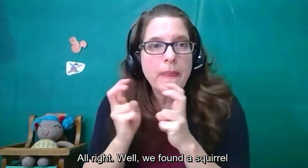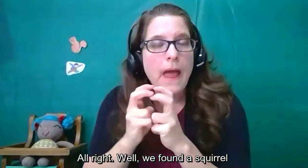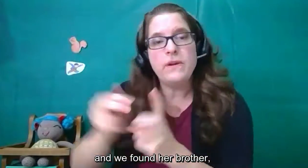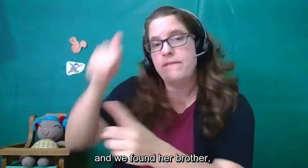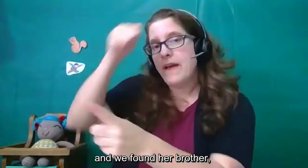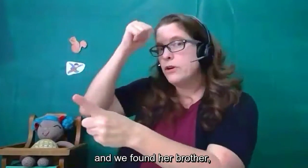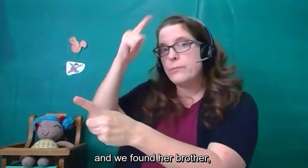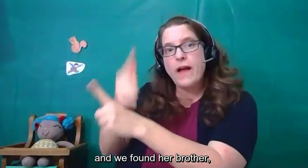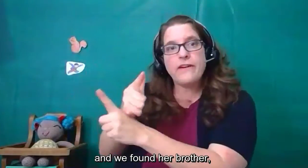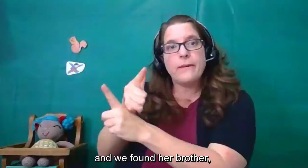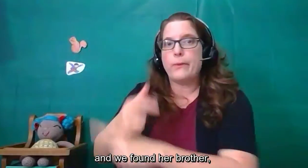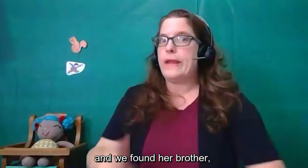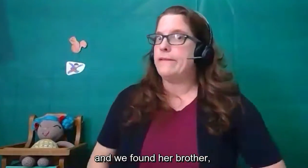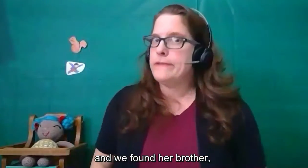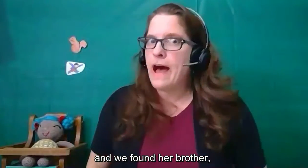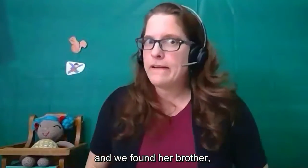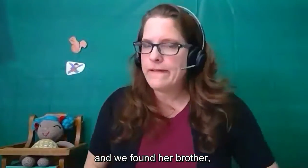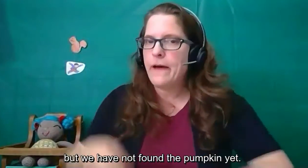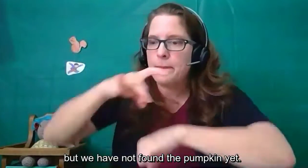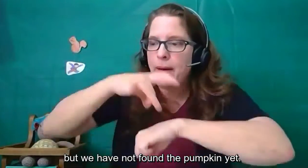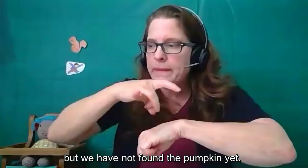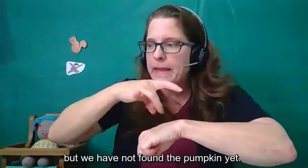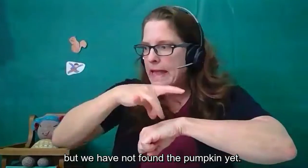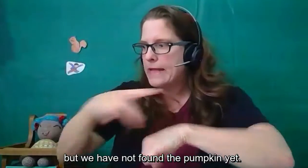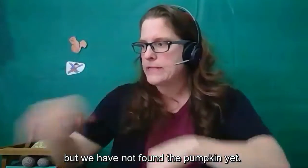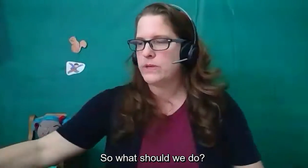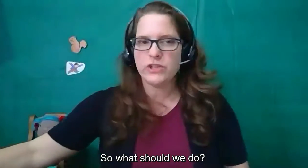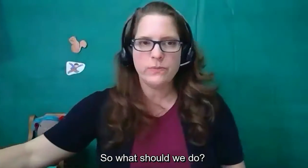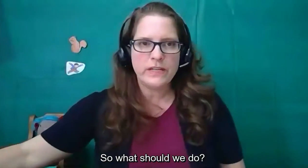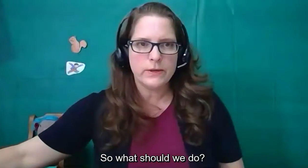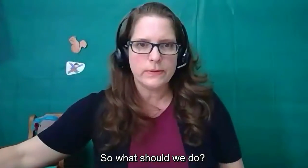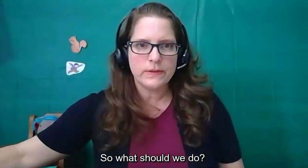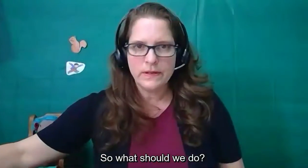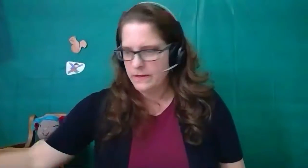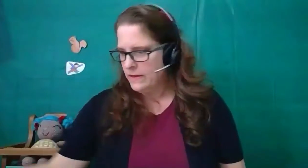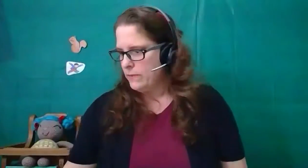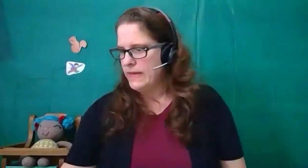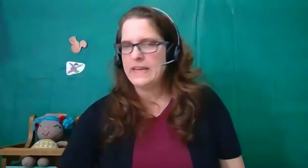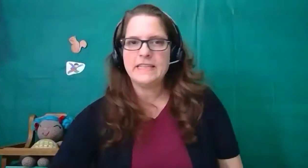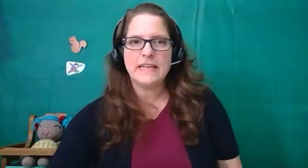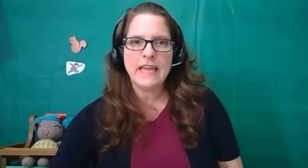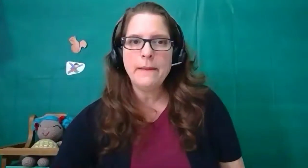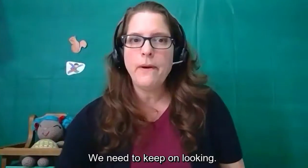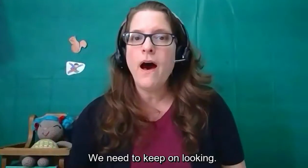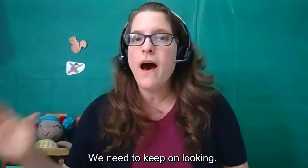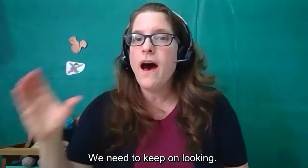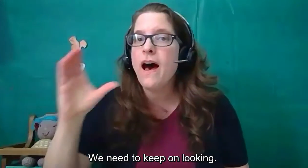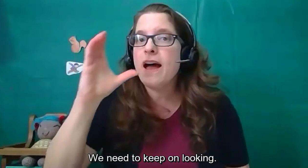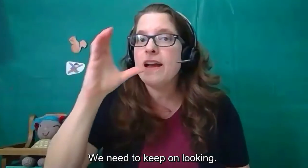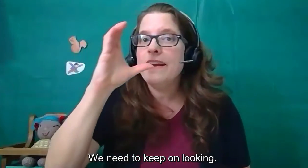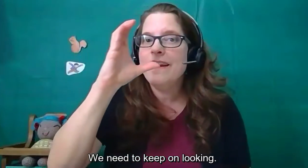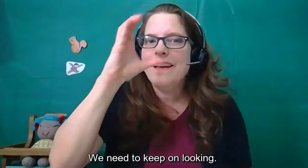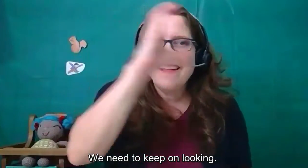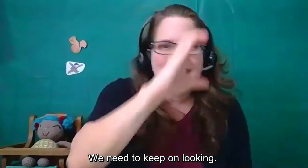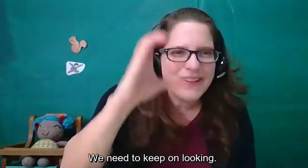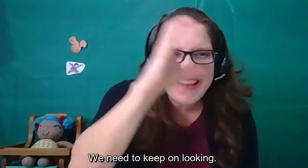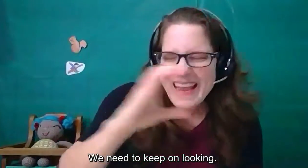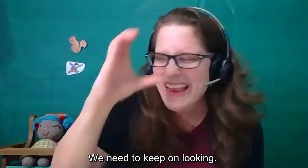and we found her brother, but we have not found the pumpkin yet. So what should we do? We need to keep on